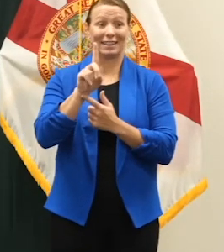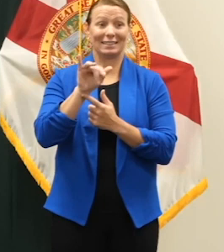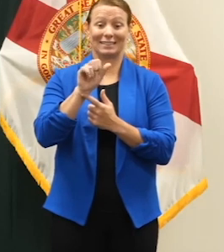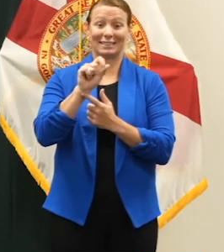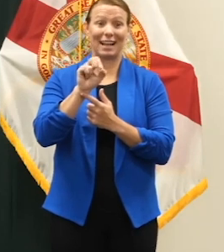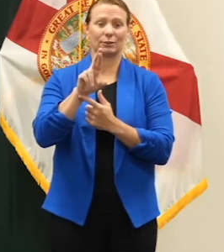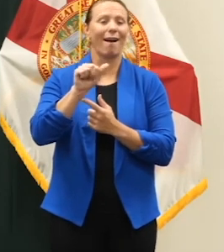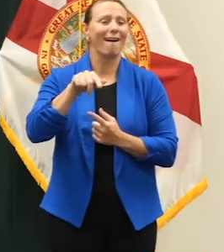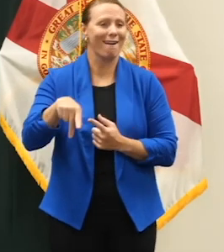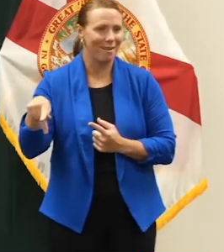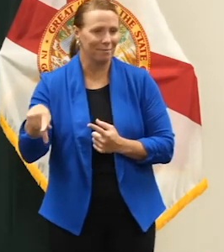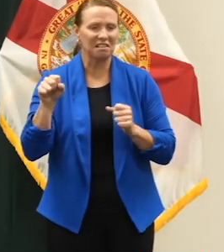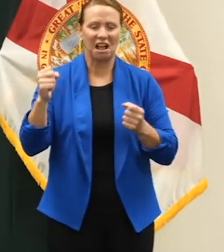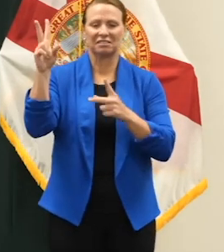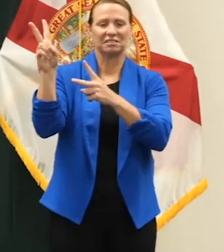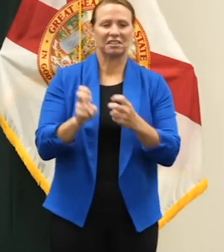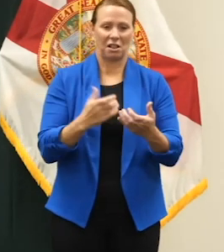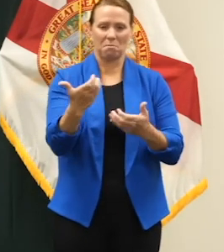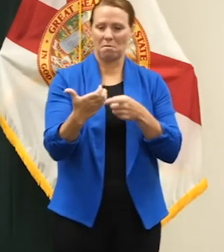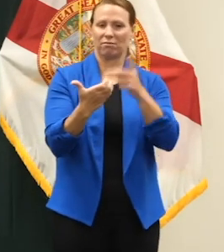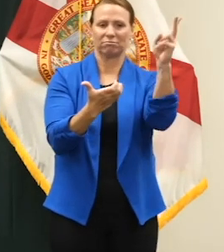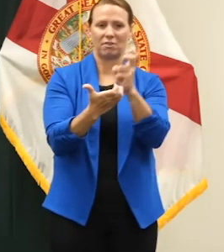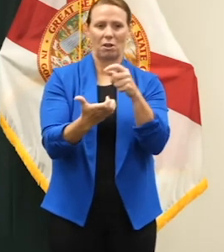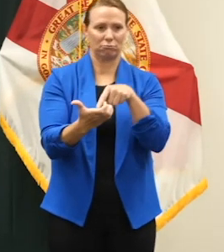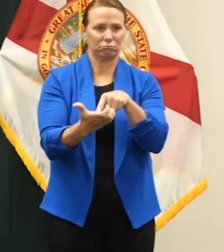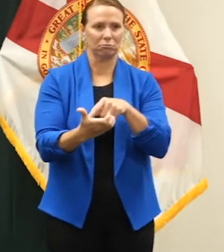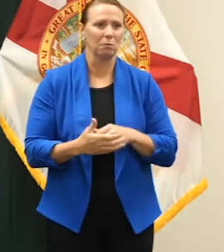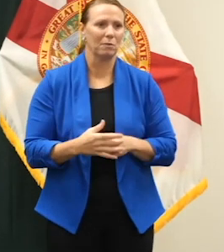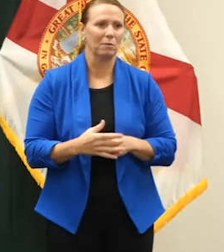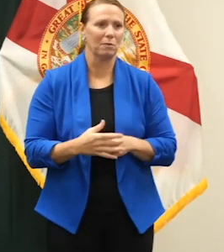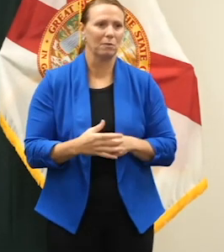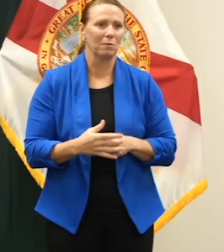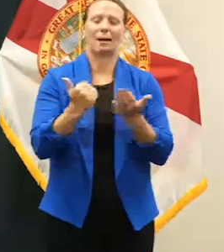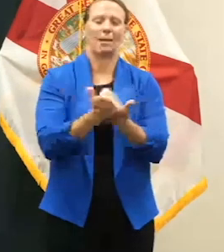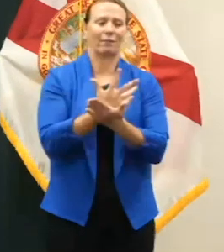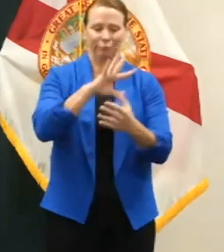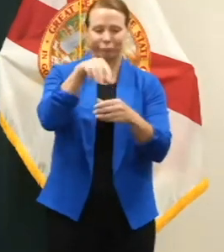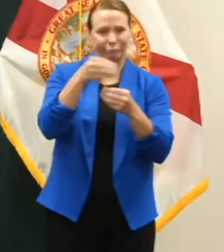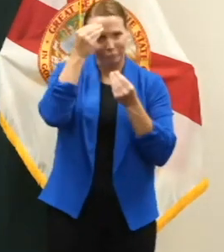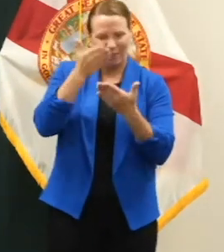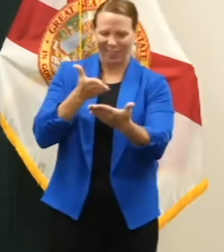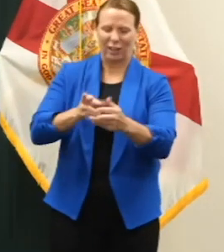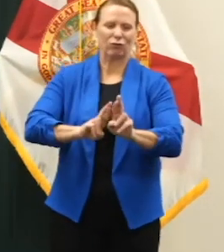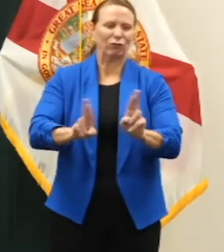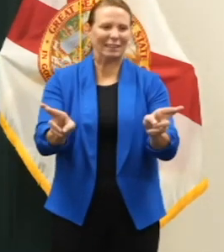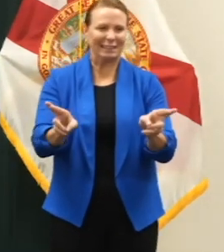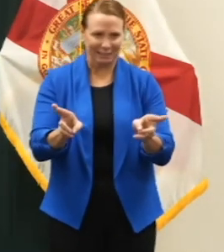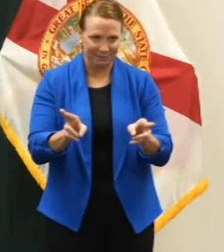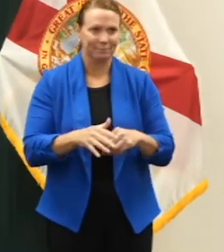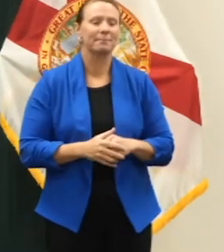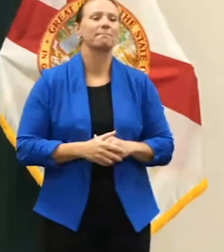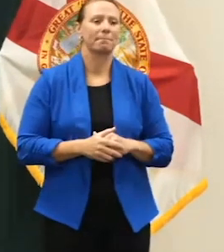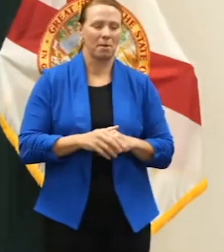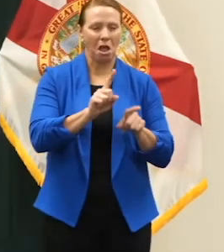Play Store and download the app. It's free. It's kind of a one-stop shop. All the information that we push out, all the information that the National Weather Service pushes out,